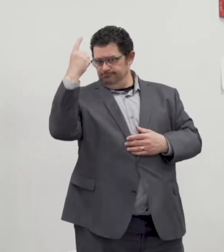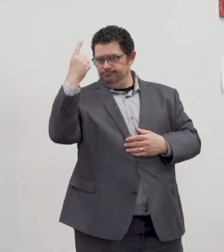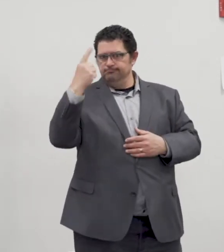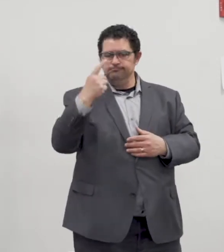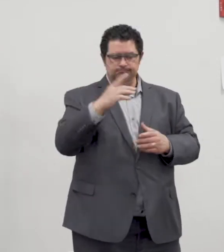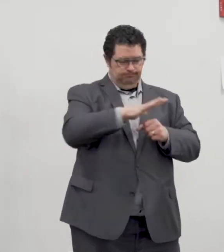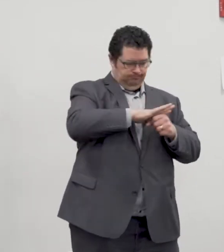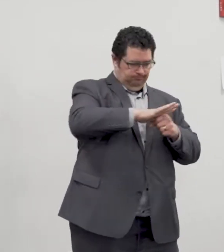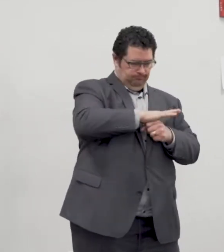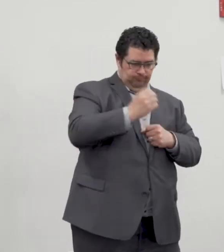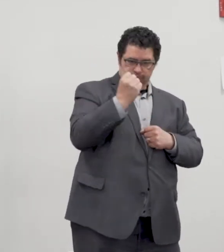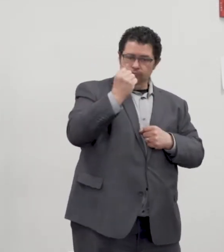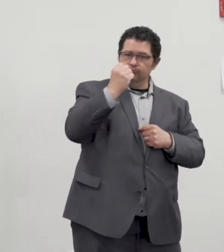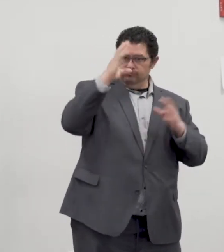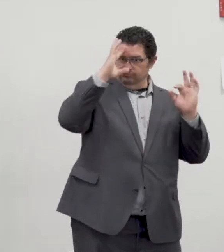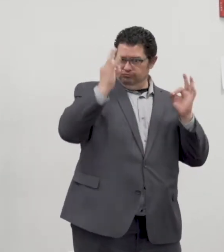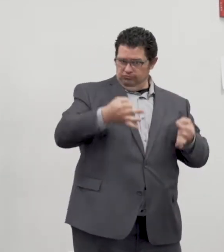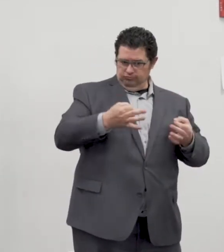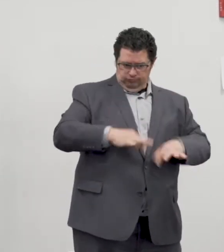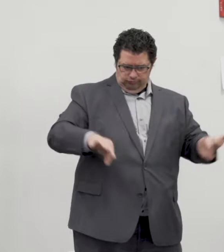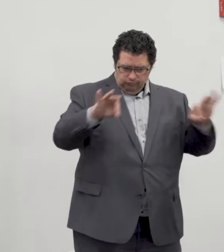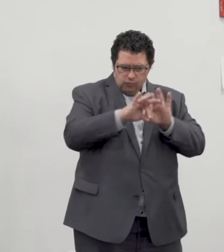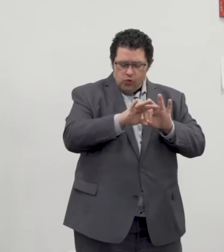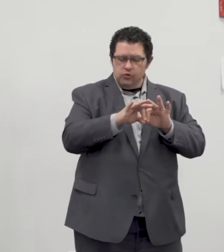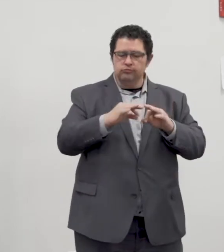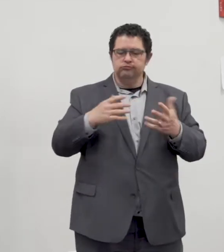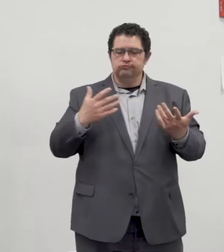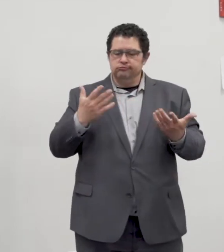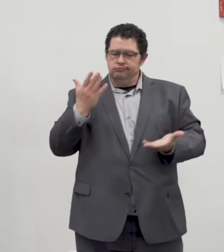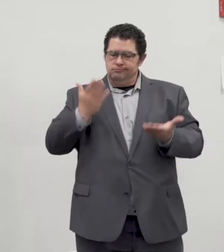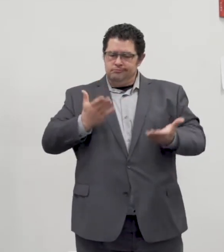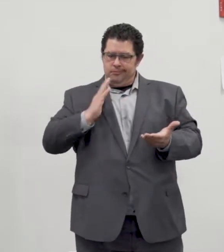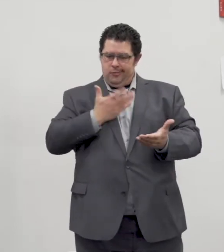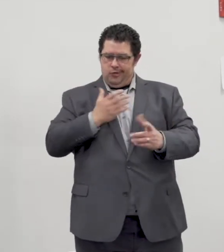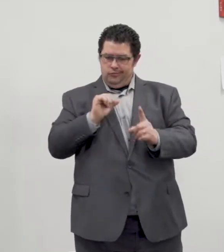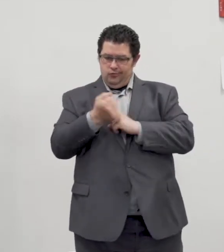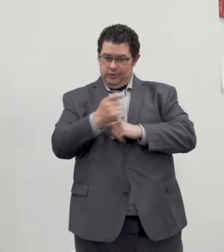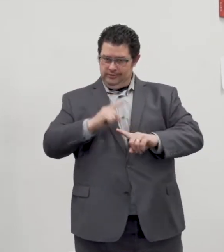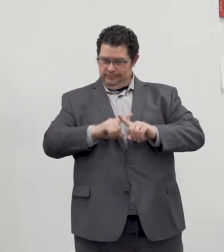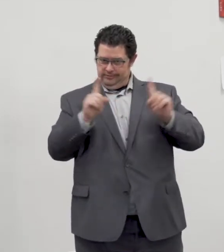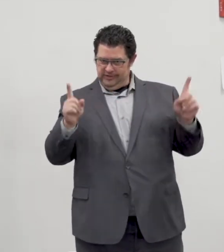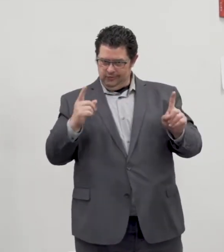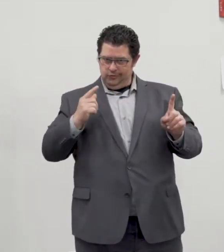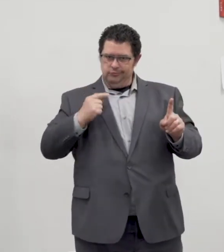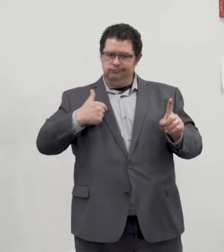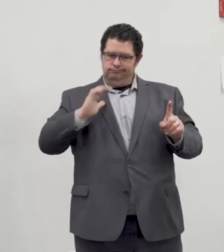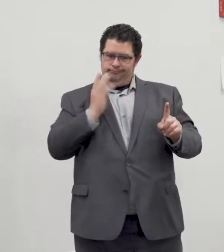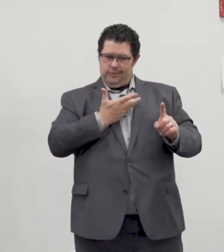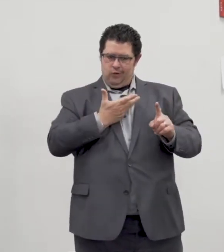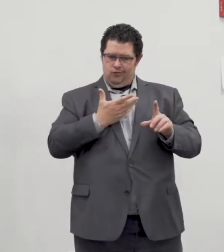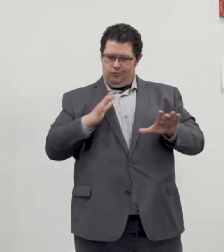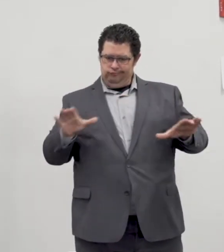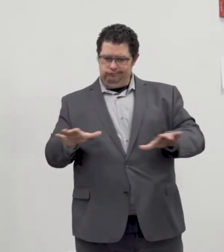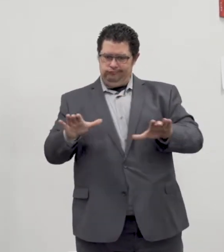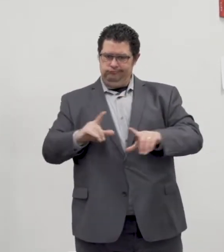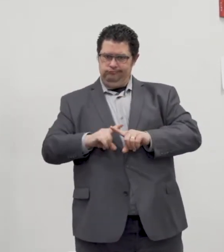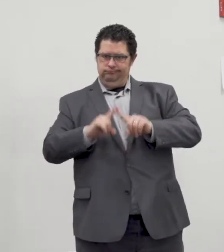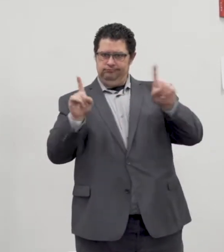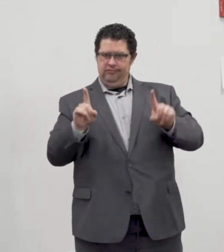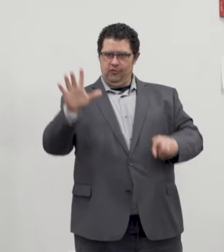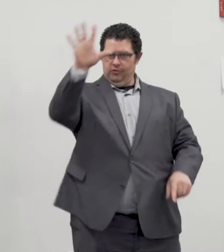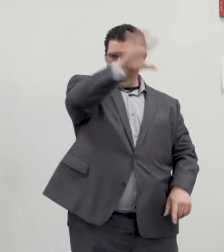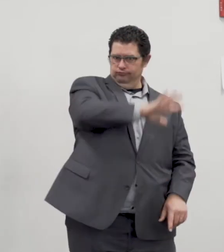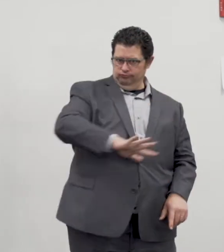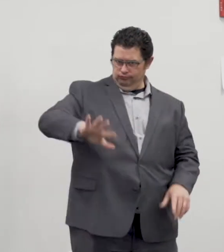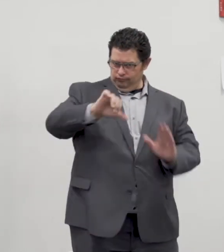Louis region has the ability to react differently to our unique situation than the rest of the state. I've spoken